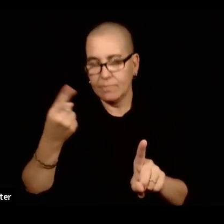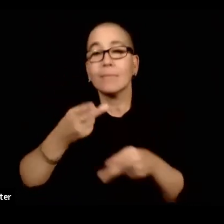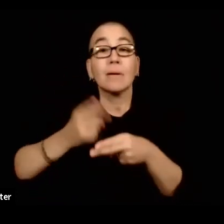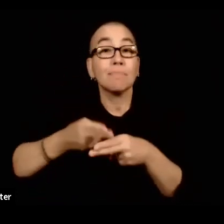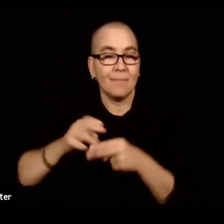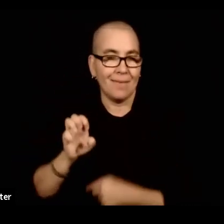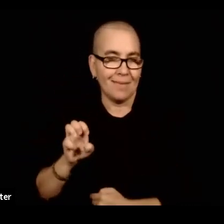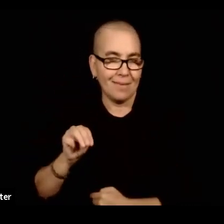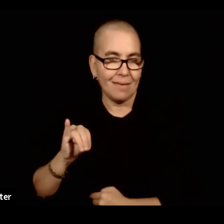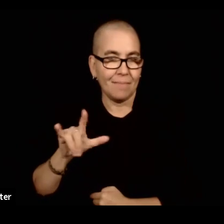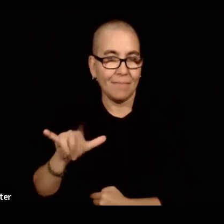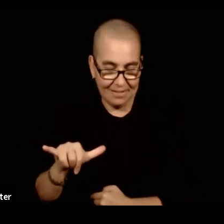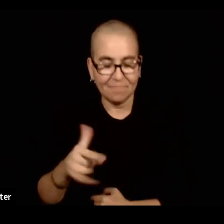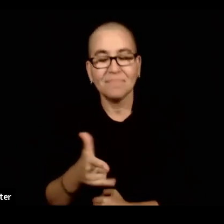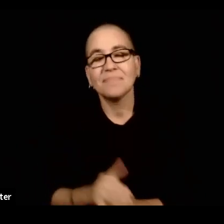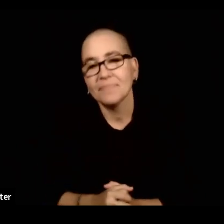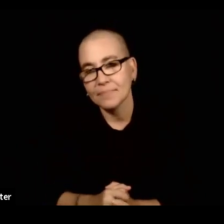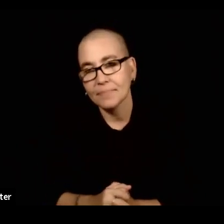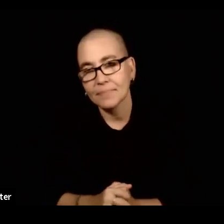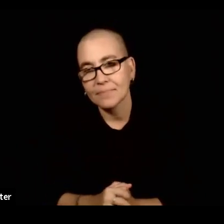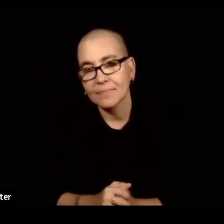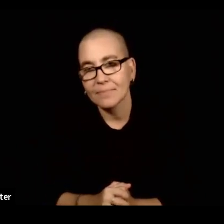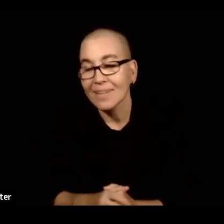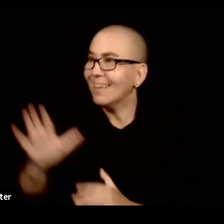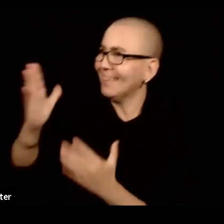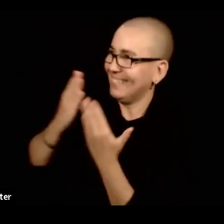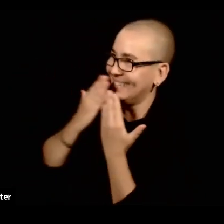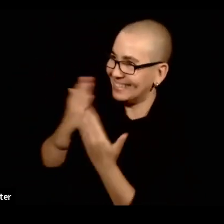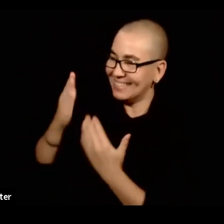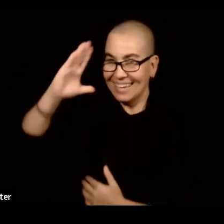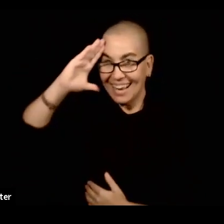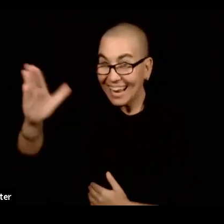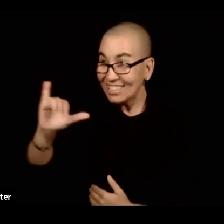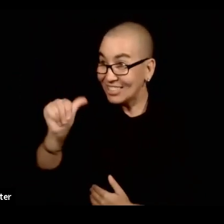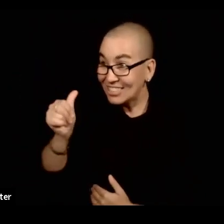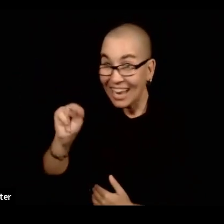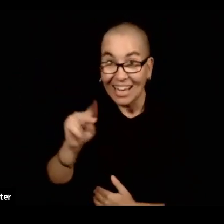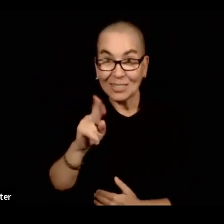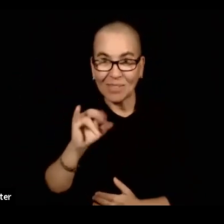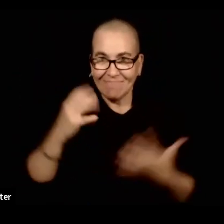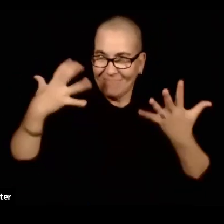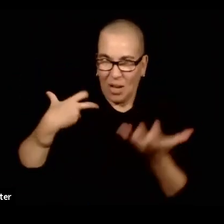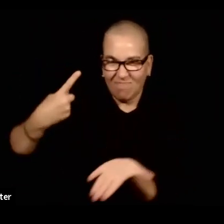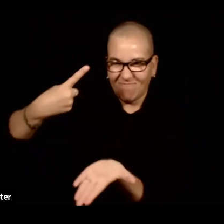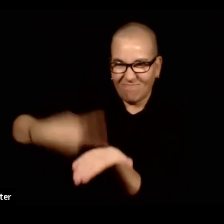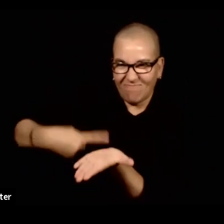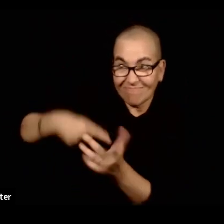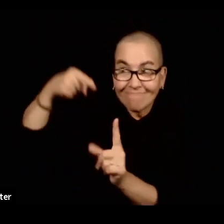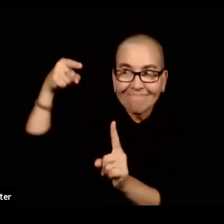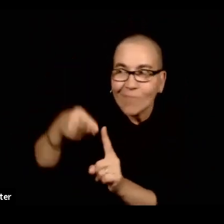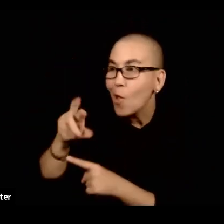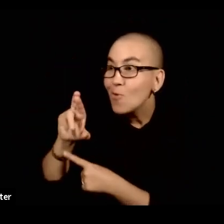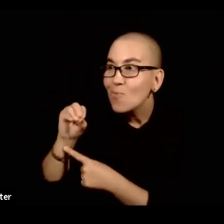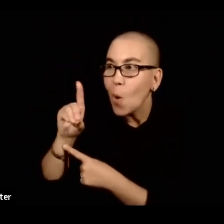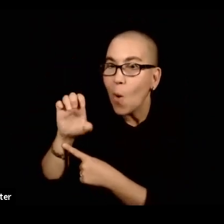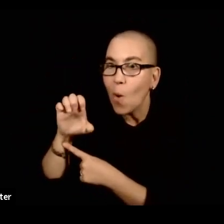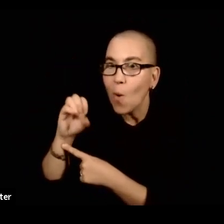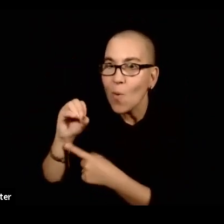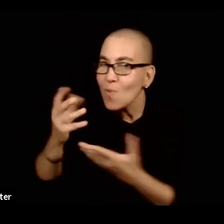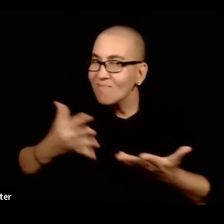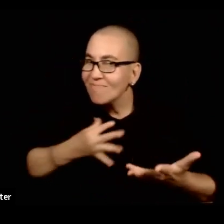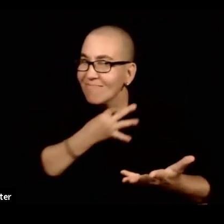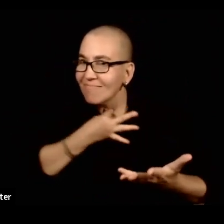Hi, Jan and Chris. Good timing for this question because I want to ask about the rodeo. Any updates on cases related to the rodeo?